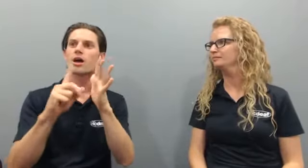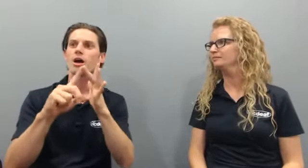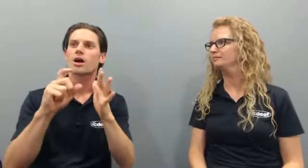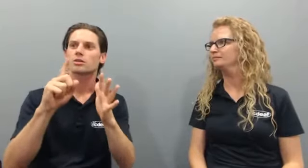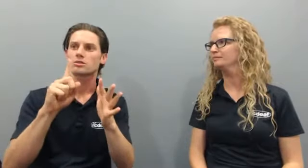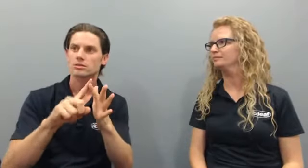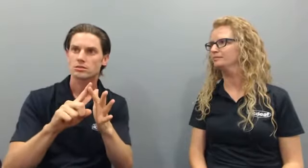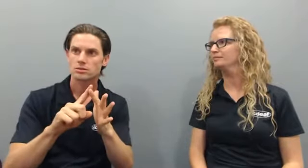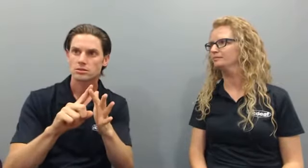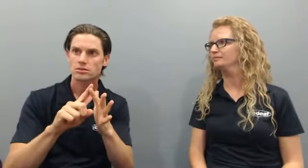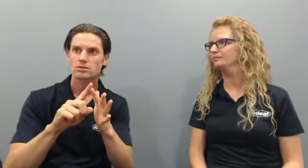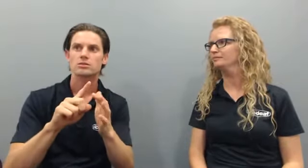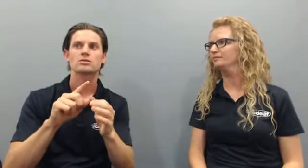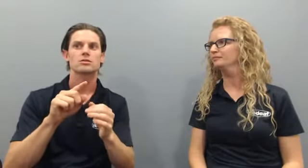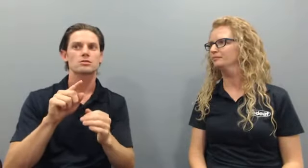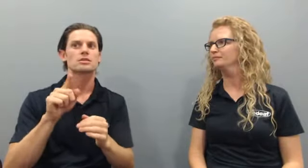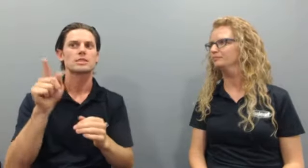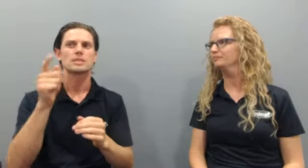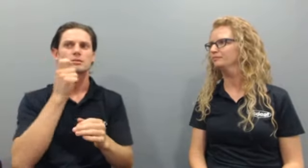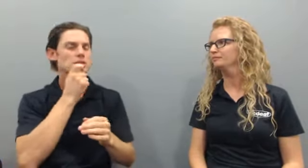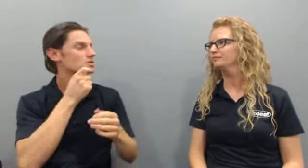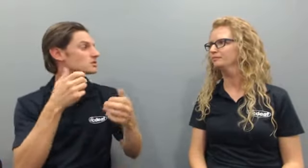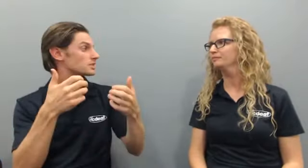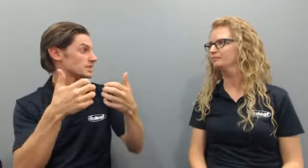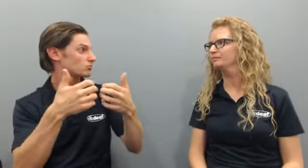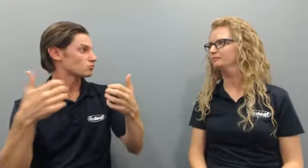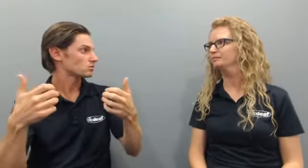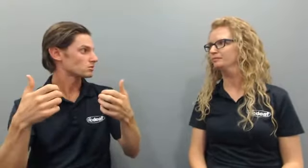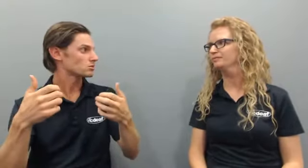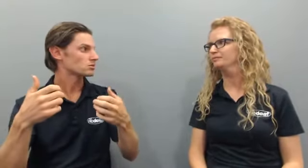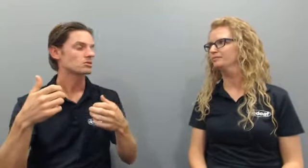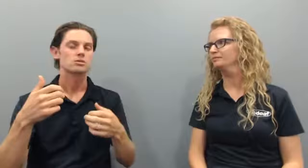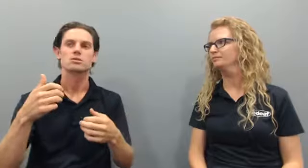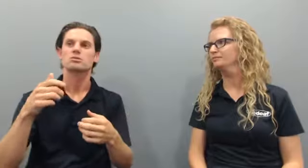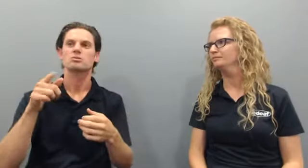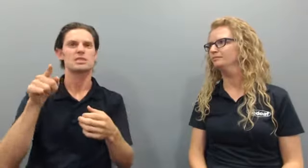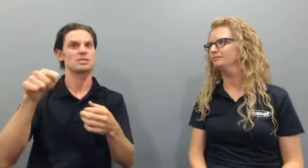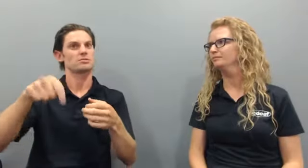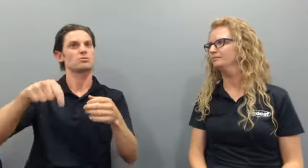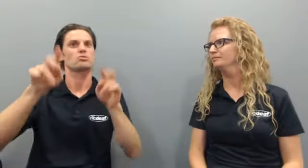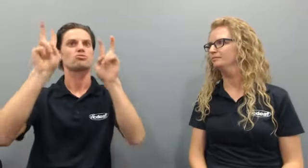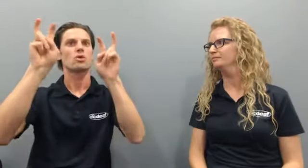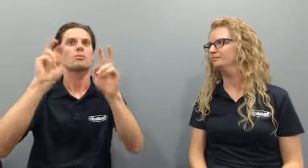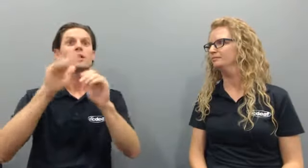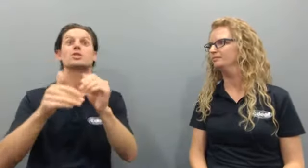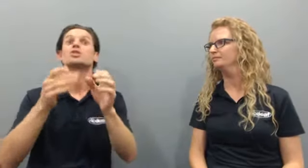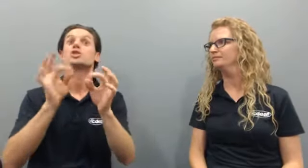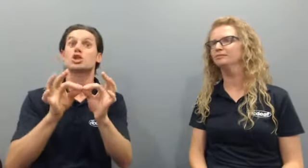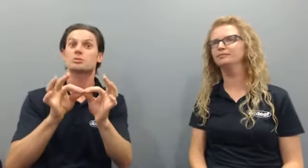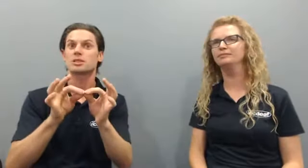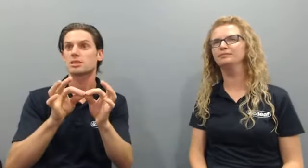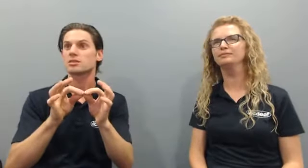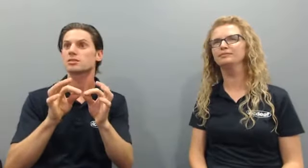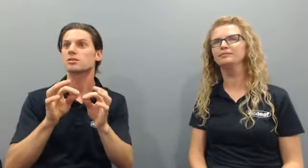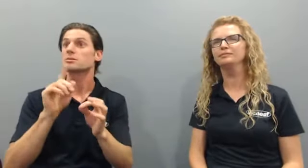Additional technology and devices. This is a separate topic. So tonight we are focusing on